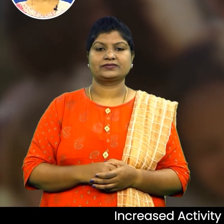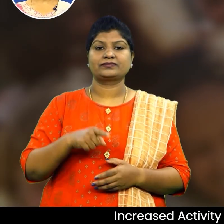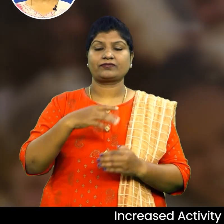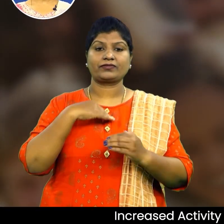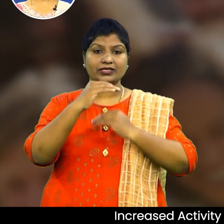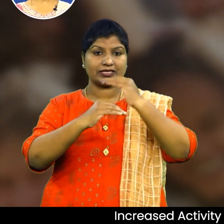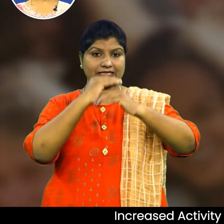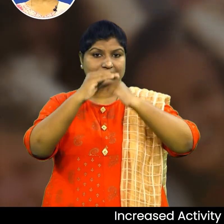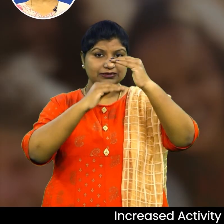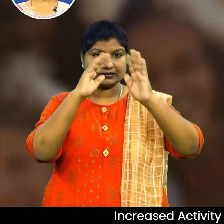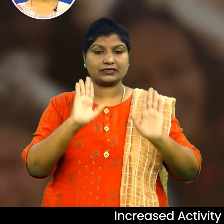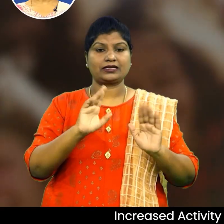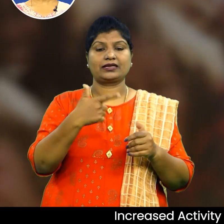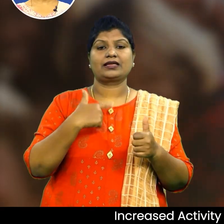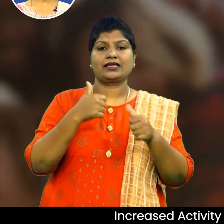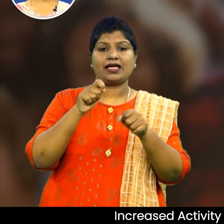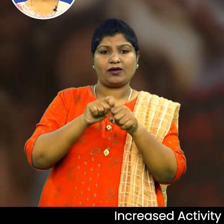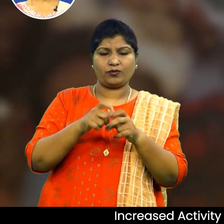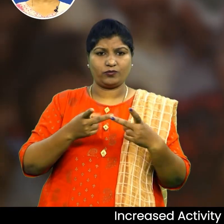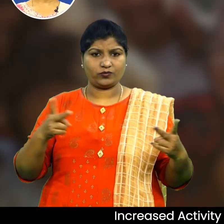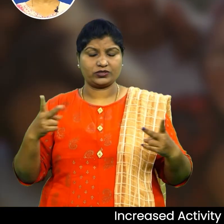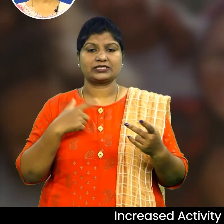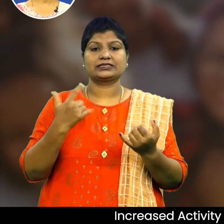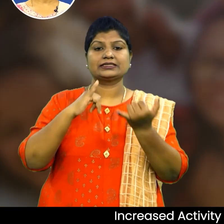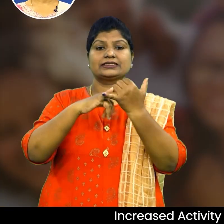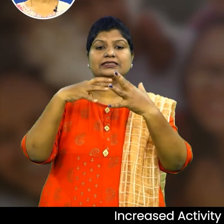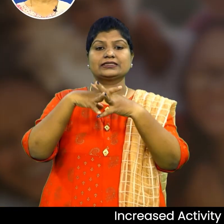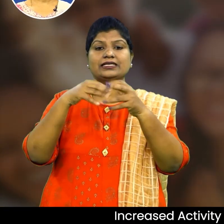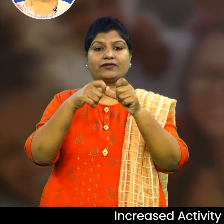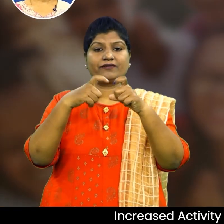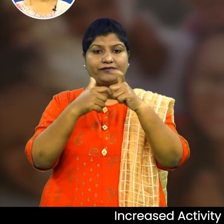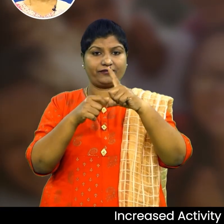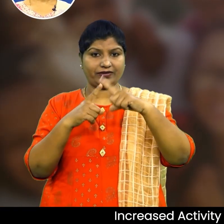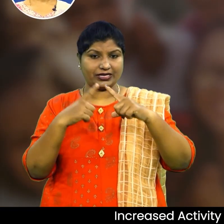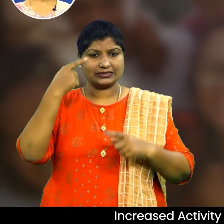Increased activity of sweat and sebaceous glands.